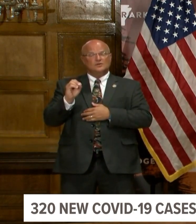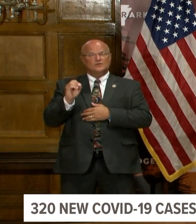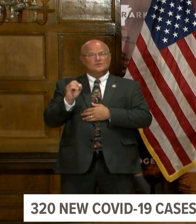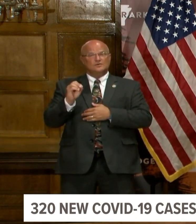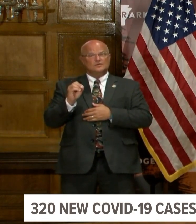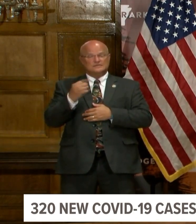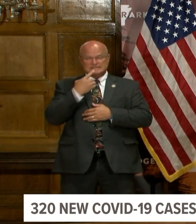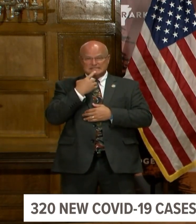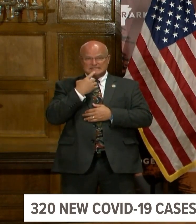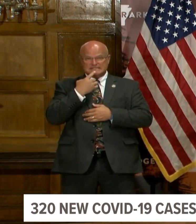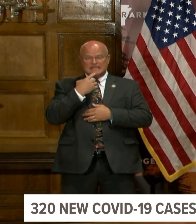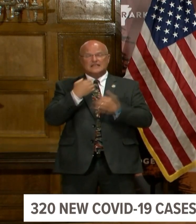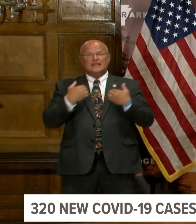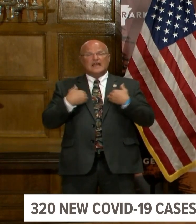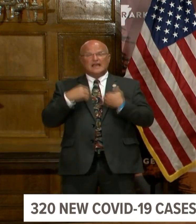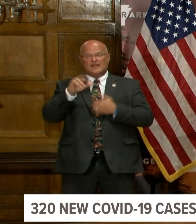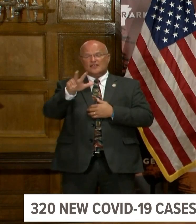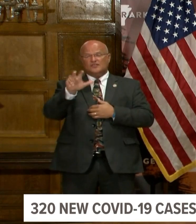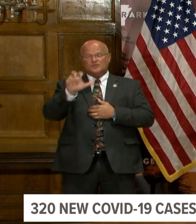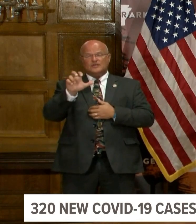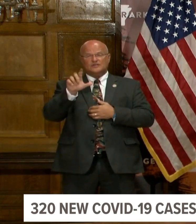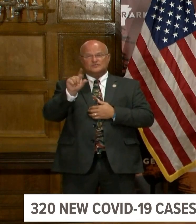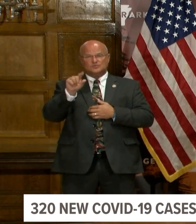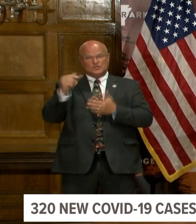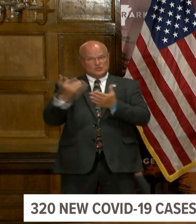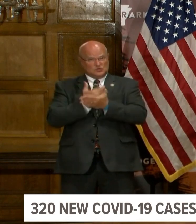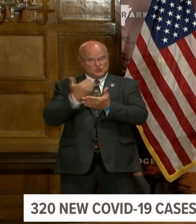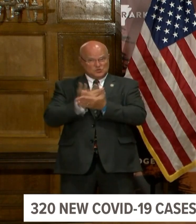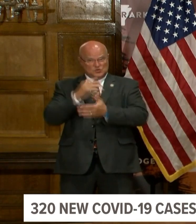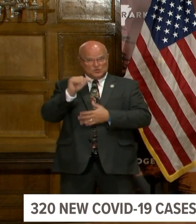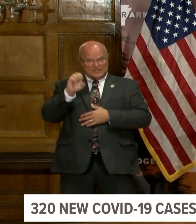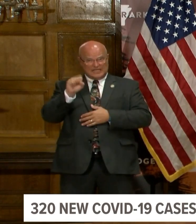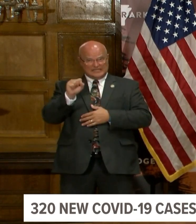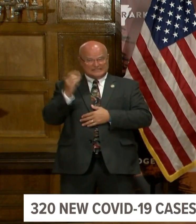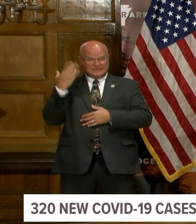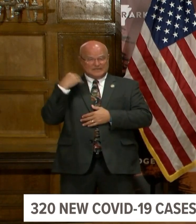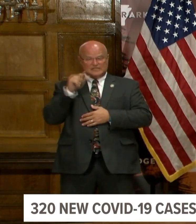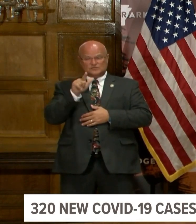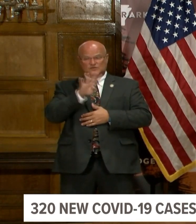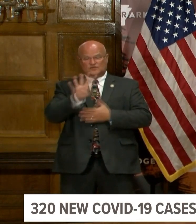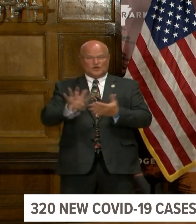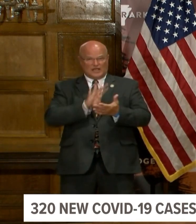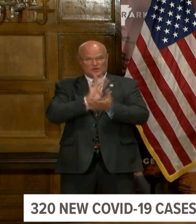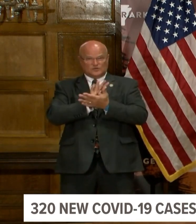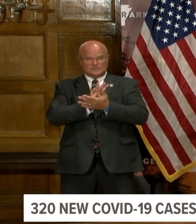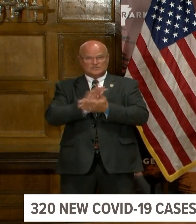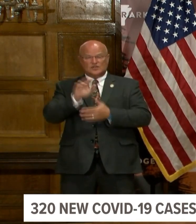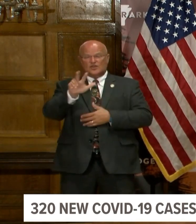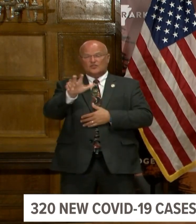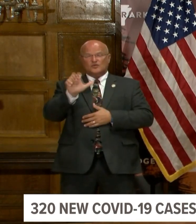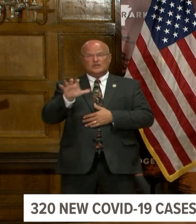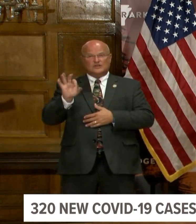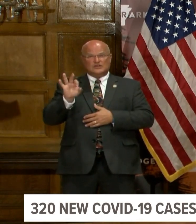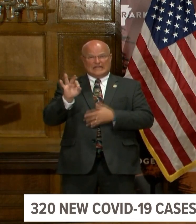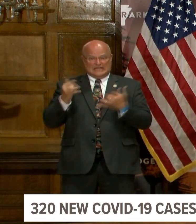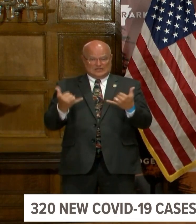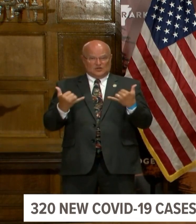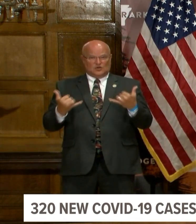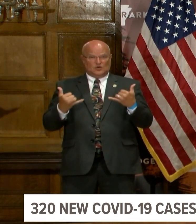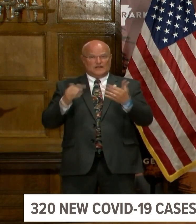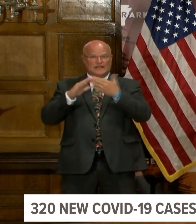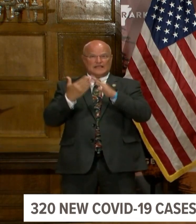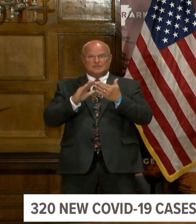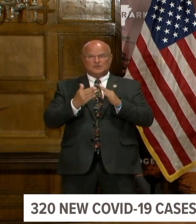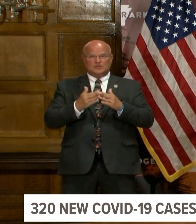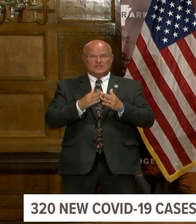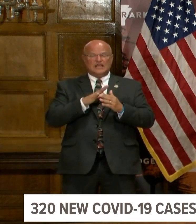mentioned, there were 320 new cases in the last 24 hours. 309 occurred in the